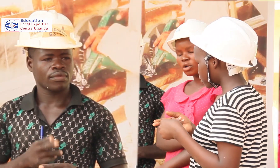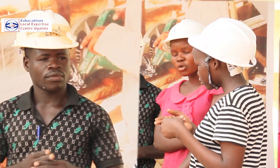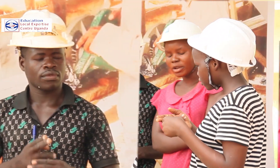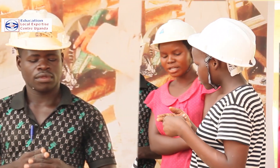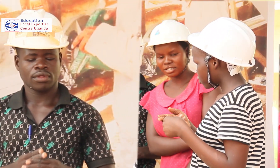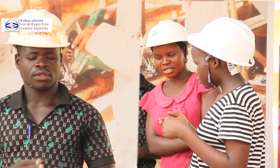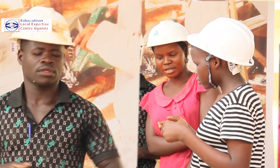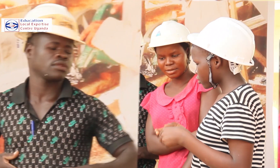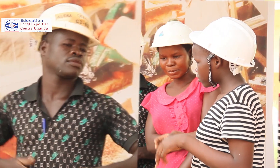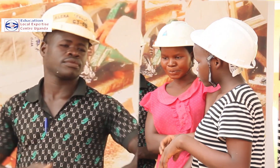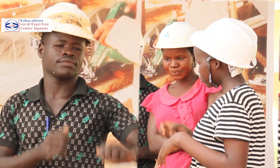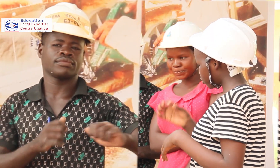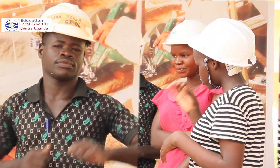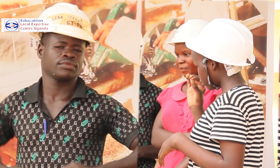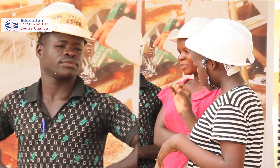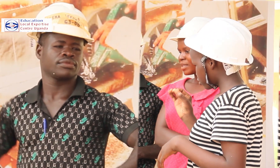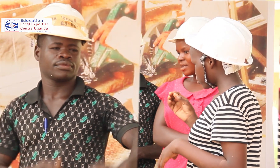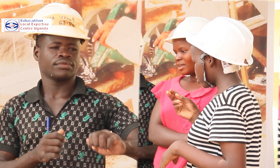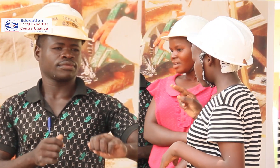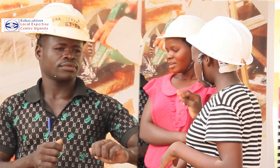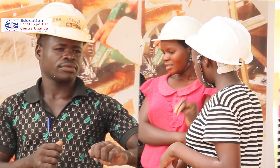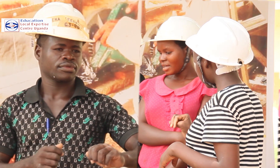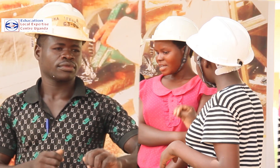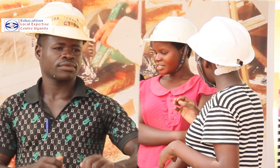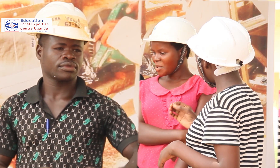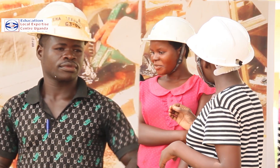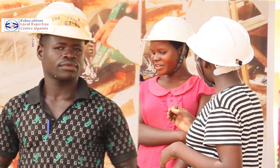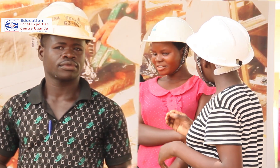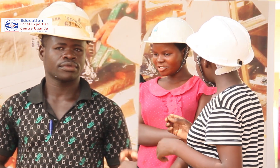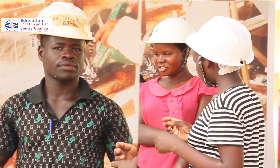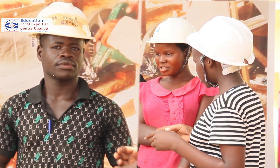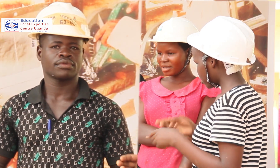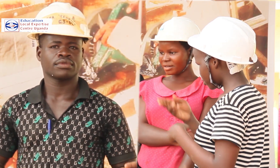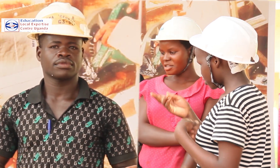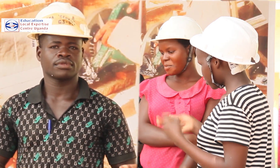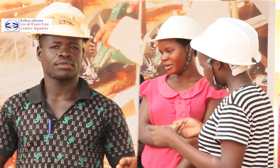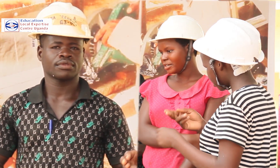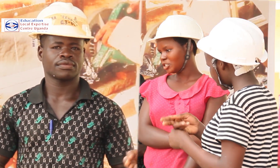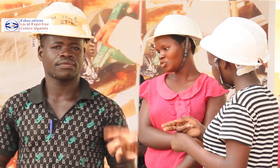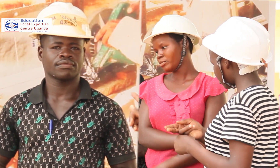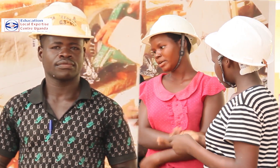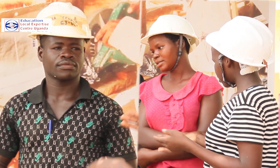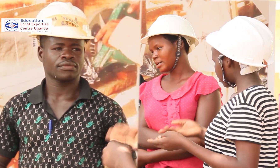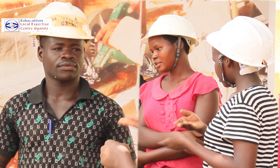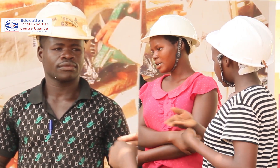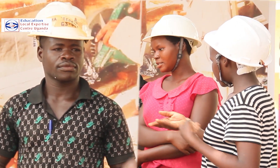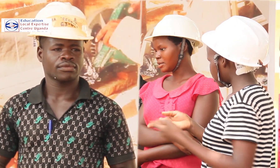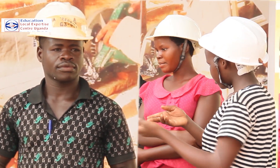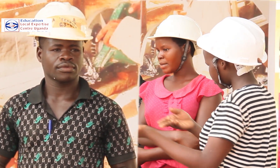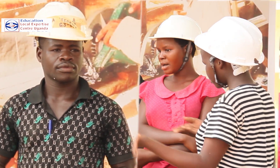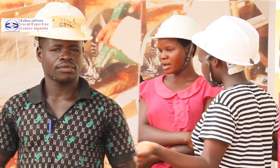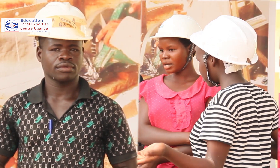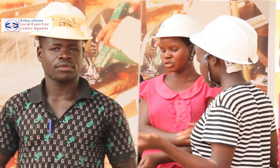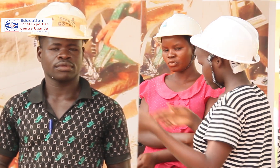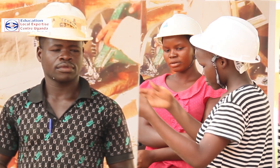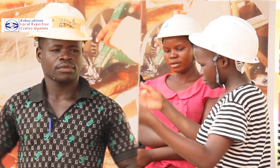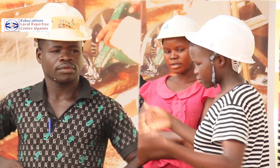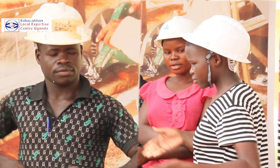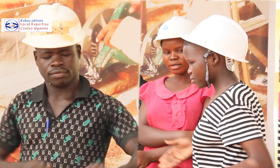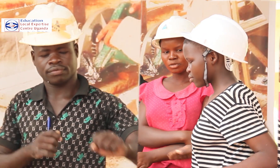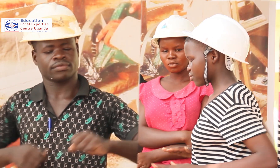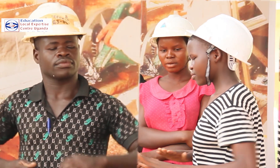He called Onen Chan. The time they reached here, they managed to measure the timber,